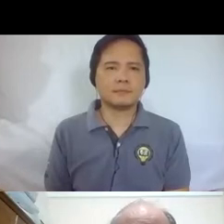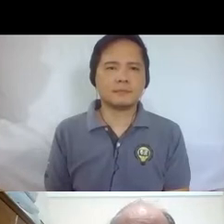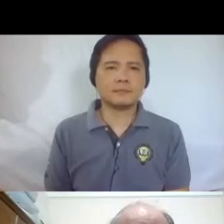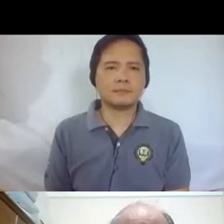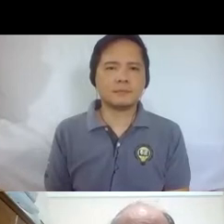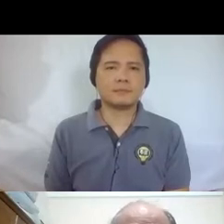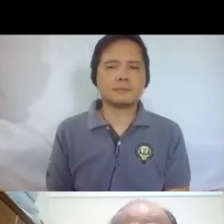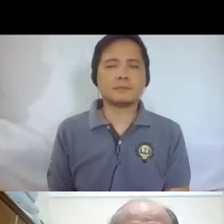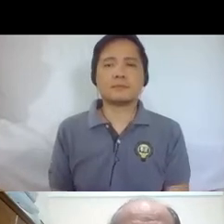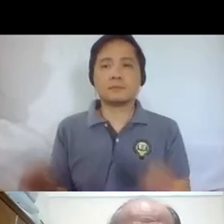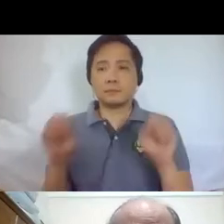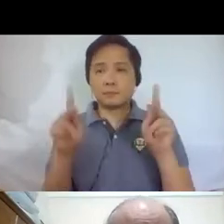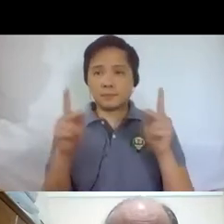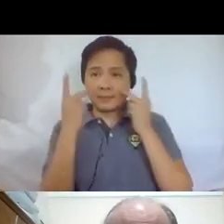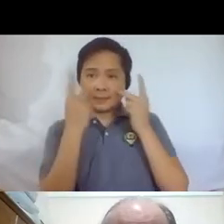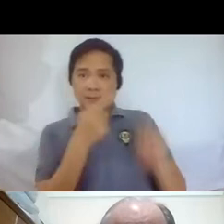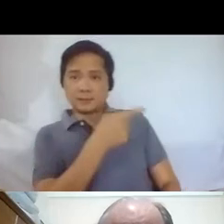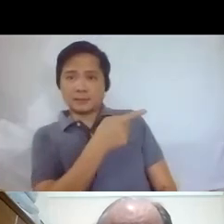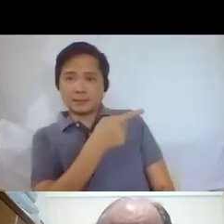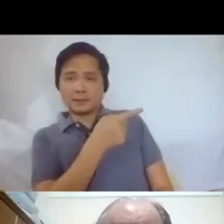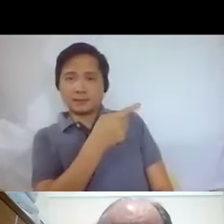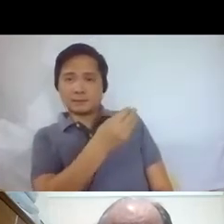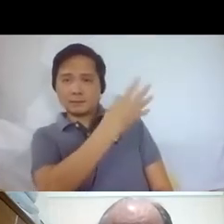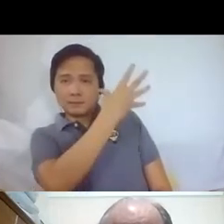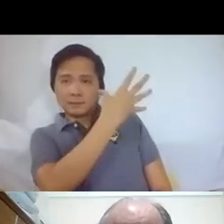Okay, can you see the file I just pulled up?